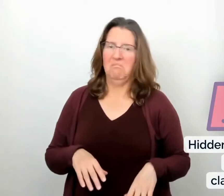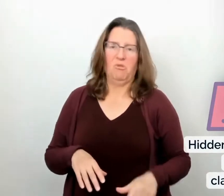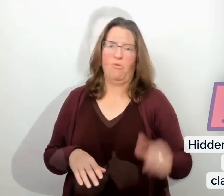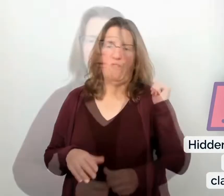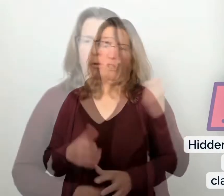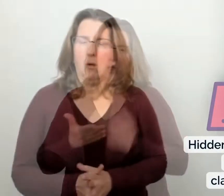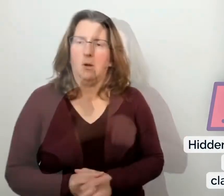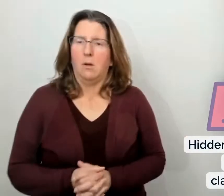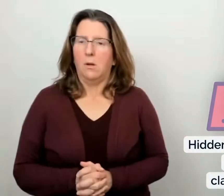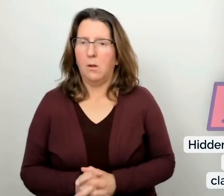pole.